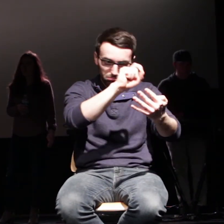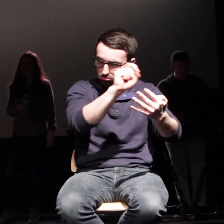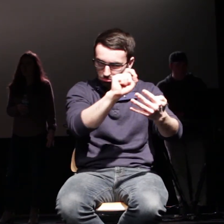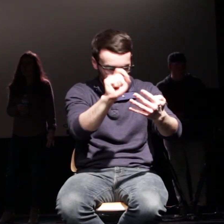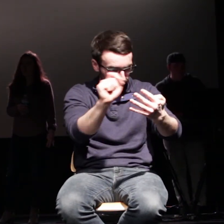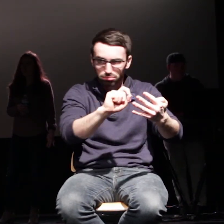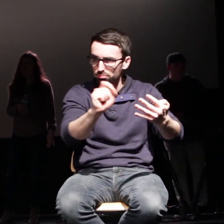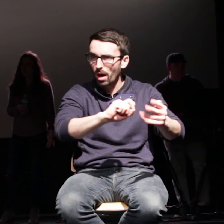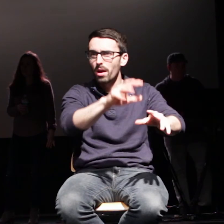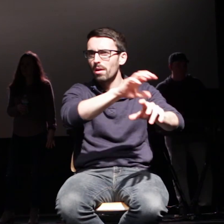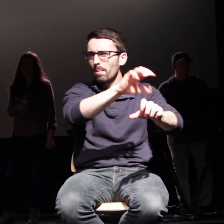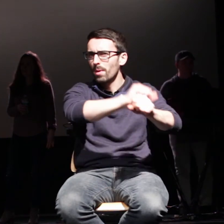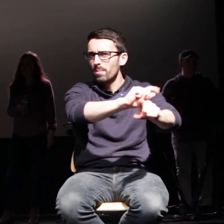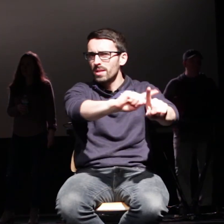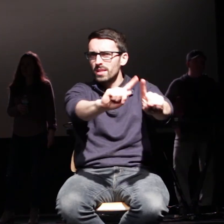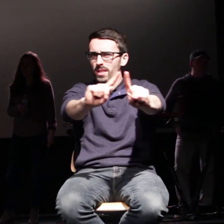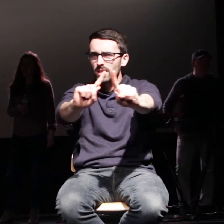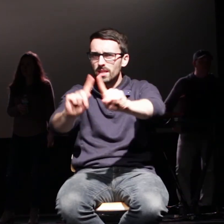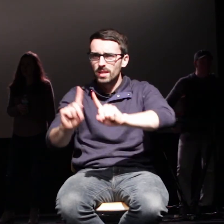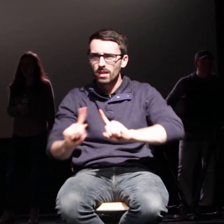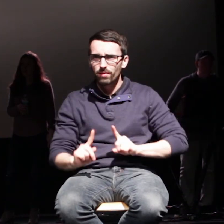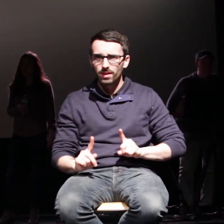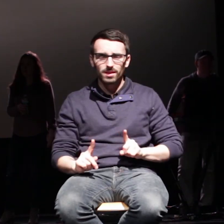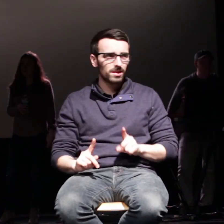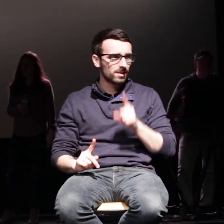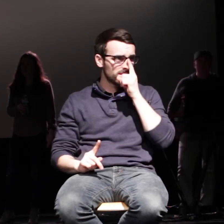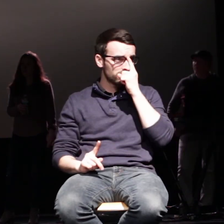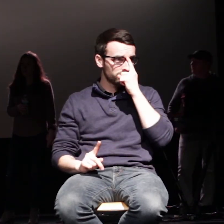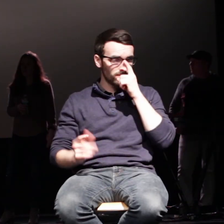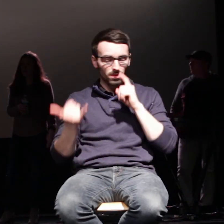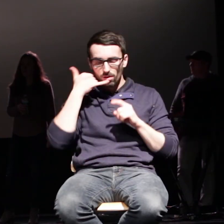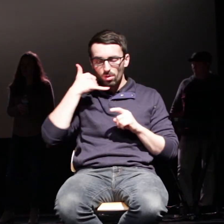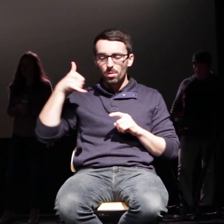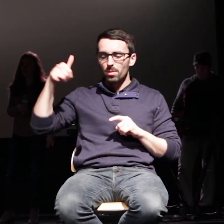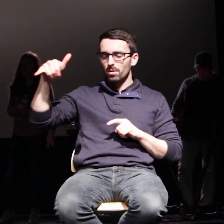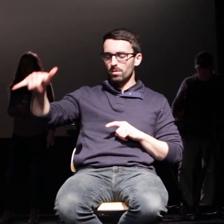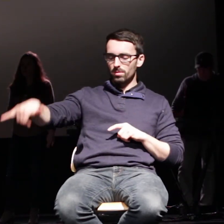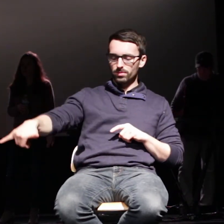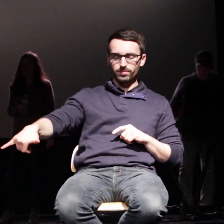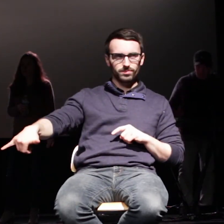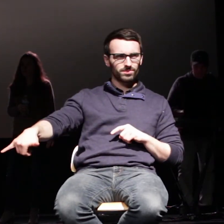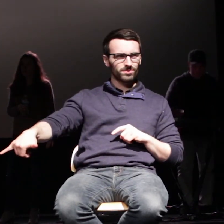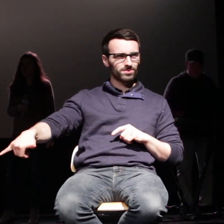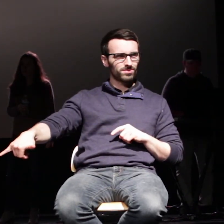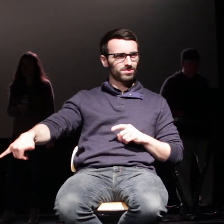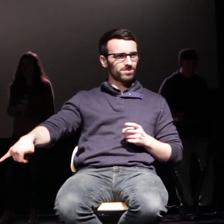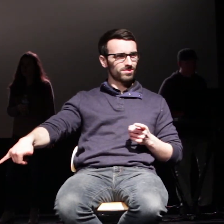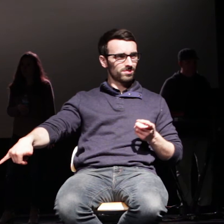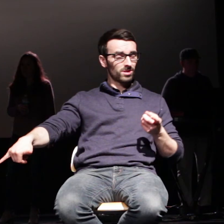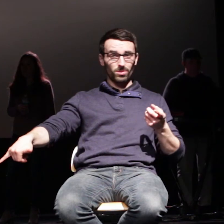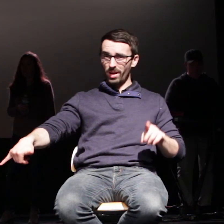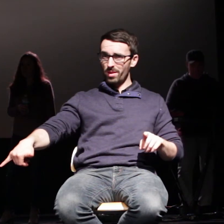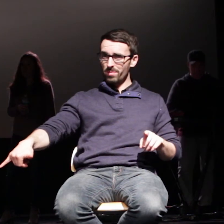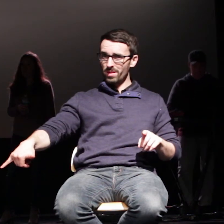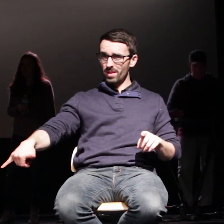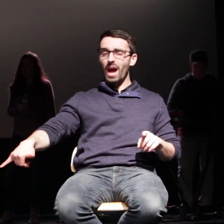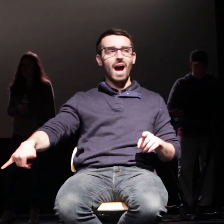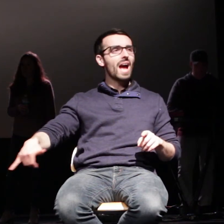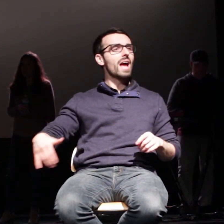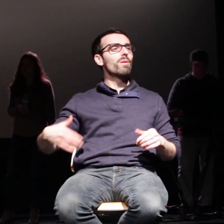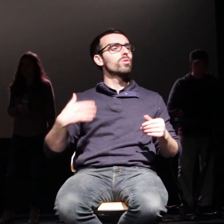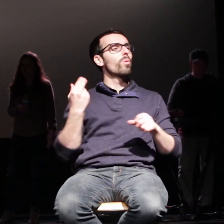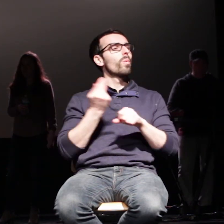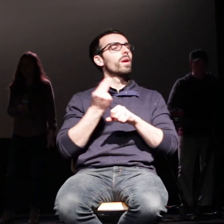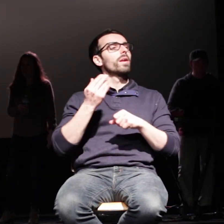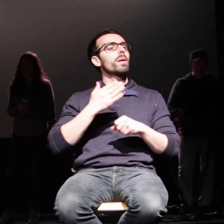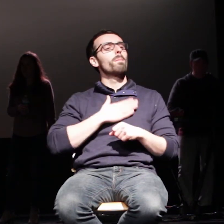and all this stuff to begin treatment. And I hang up the phone. And when I hung up the phone, you have to understand in this moment, I had my suit on, my black